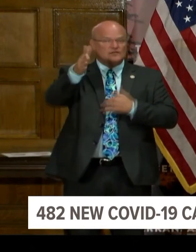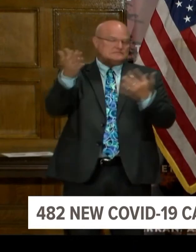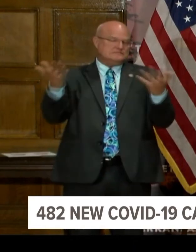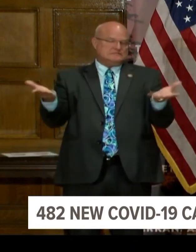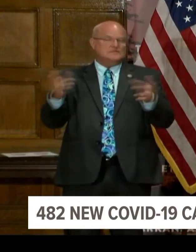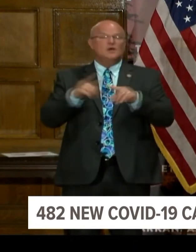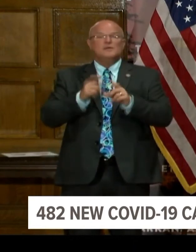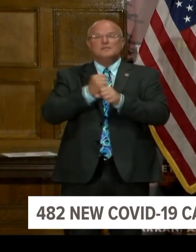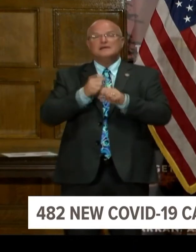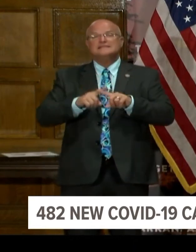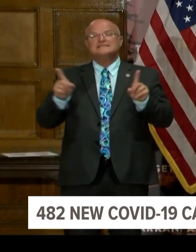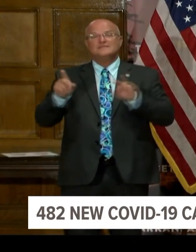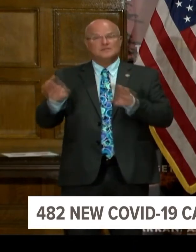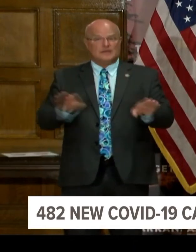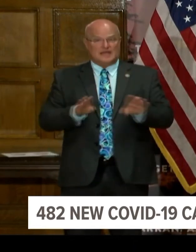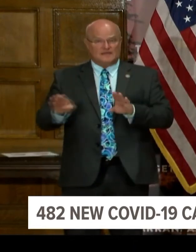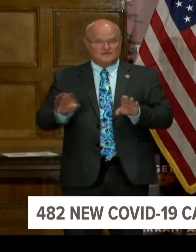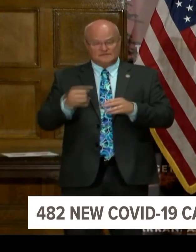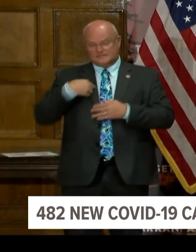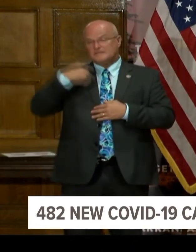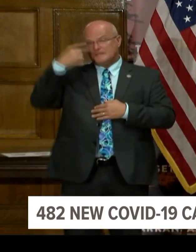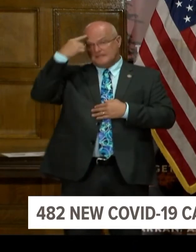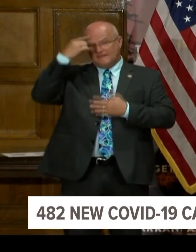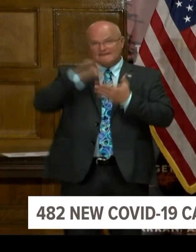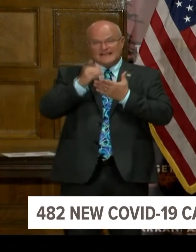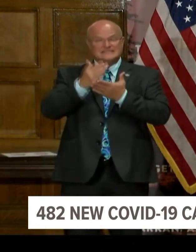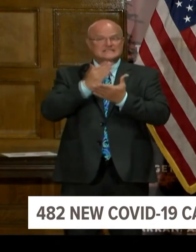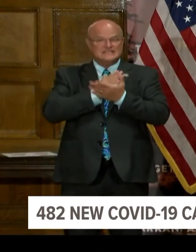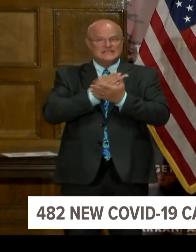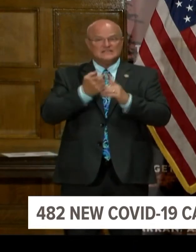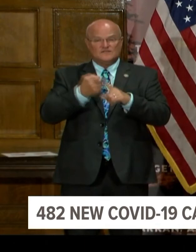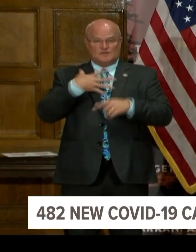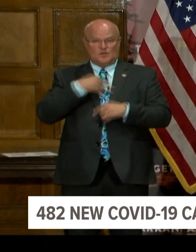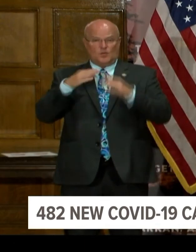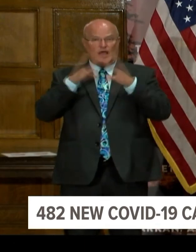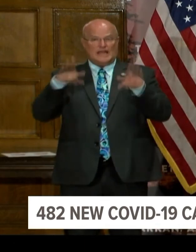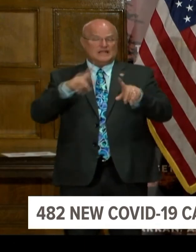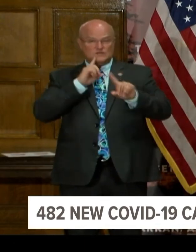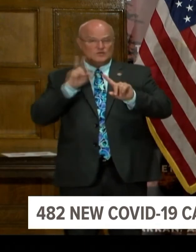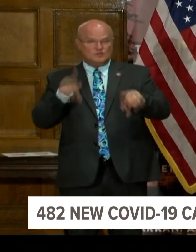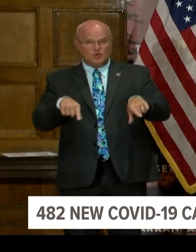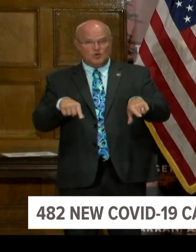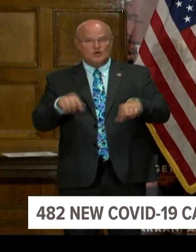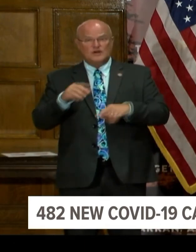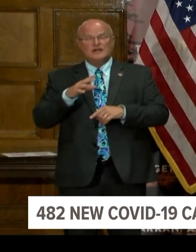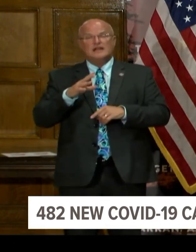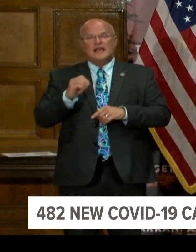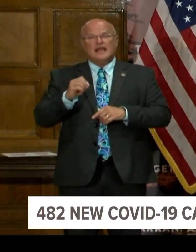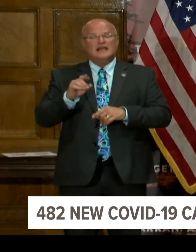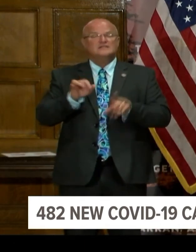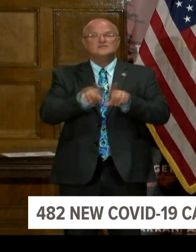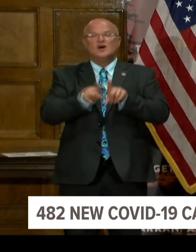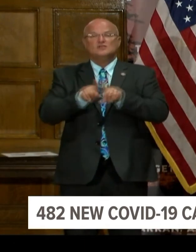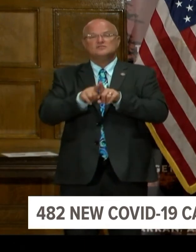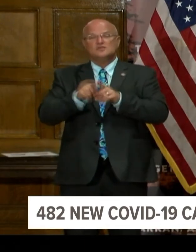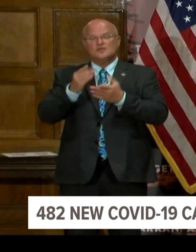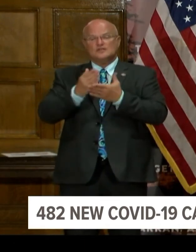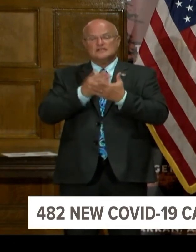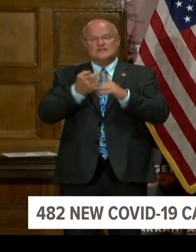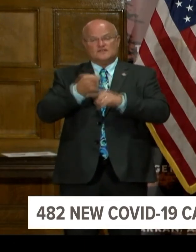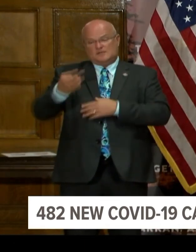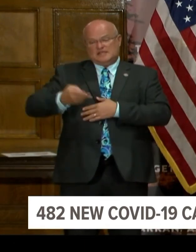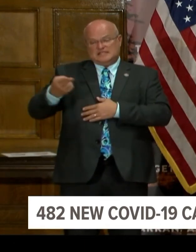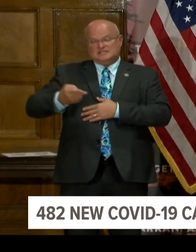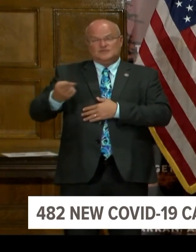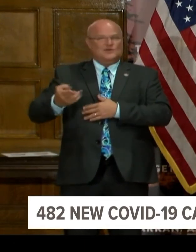does make a difference on your behavior, and I think that's the lesson from the White House report, and it's also a lesson from history